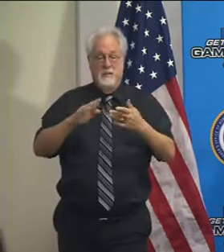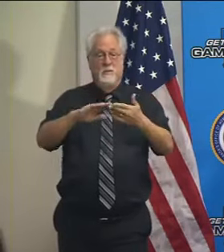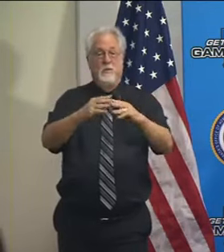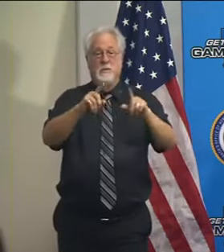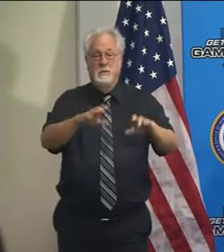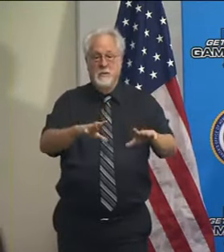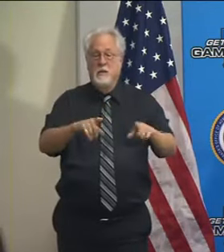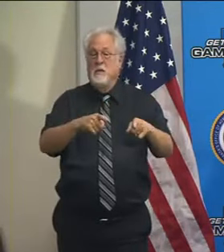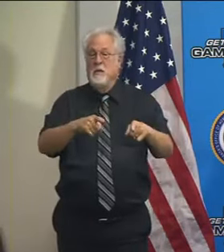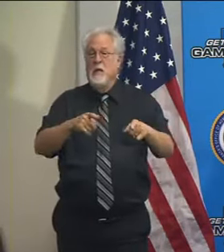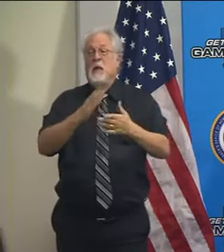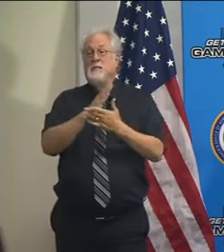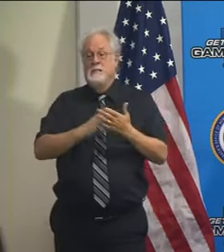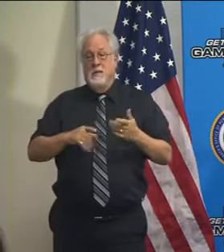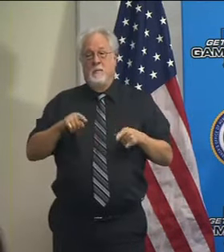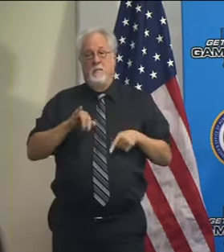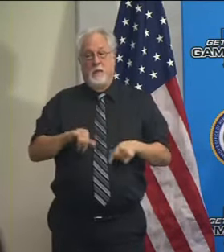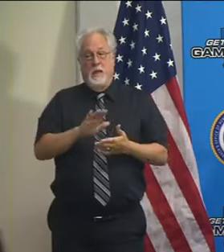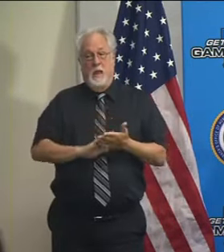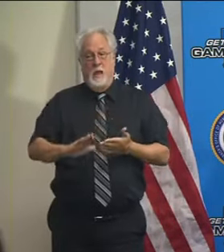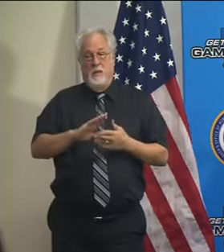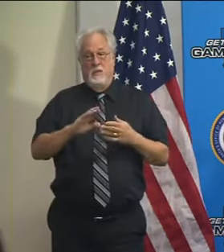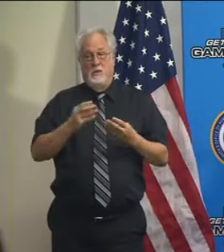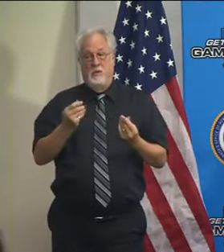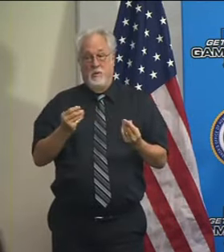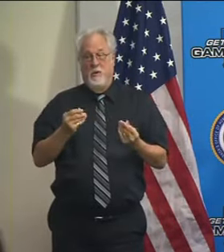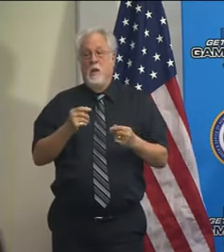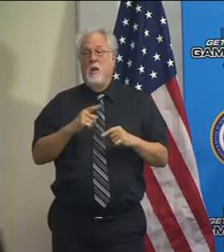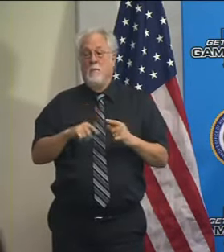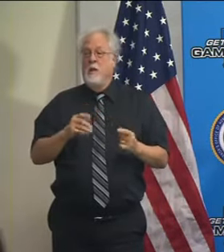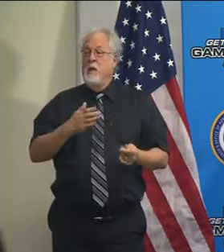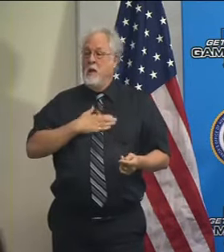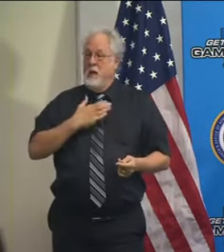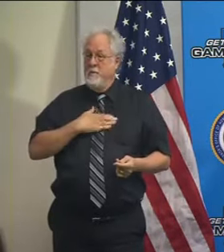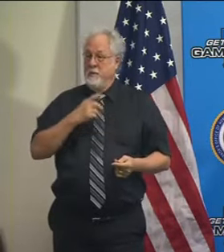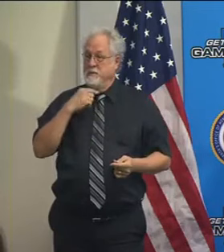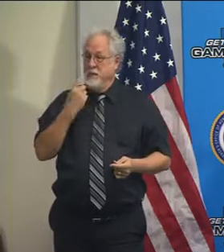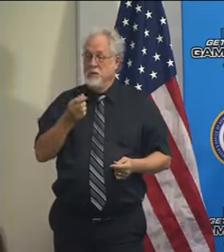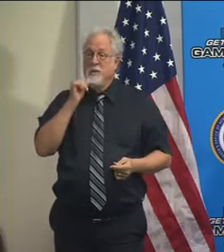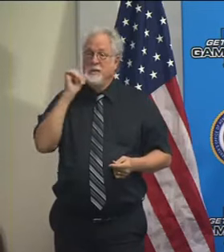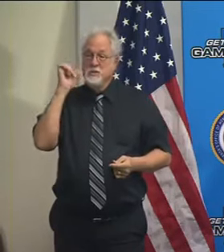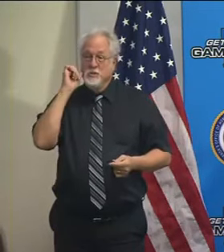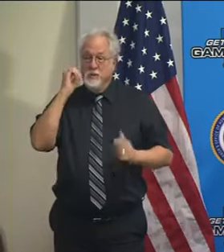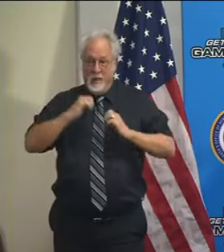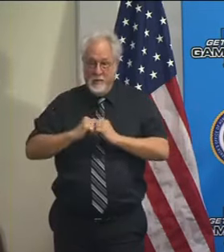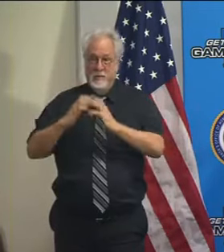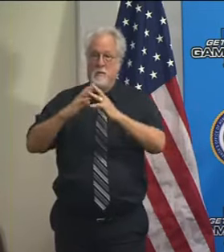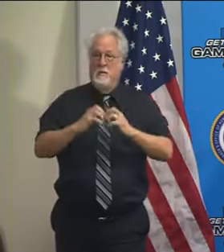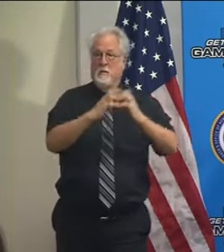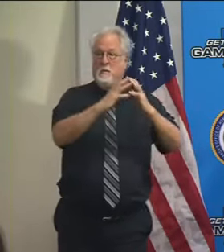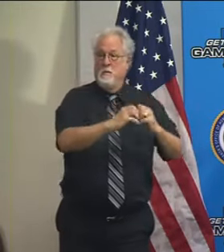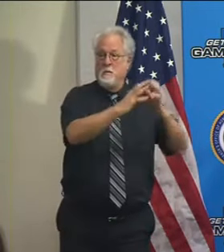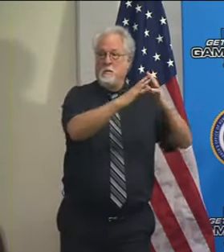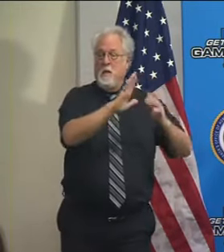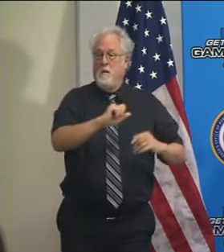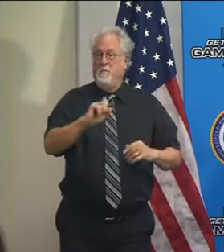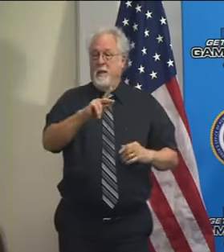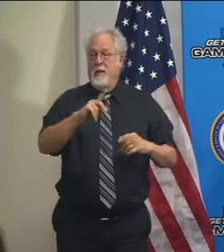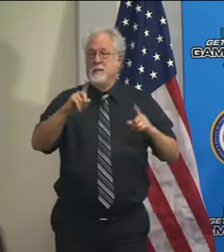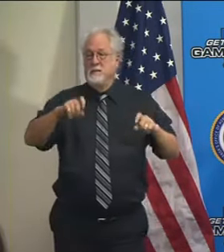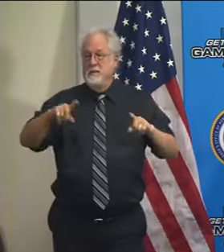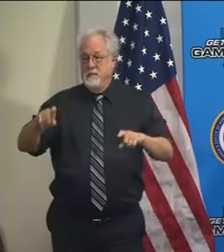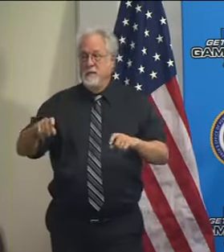of which were on our college campuses. But I'm gratified to tell you that as of yesterday, we stood back up